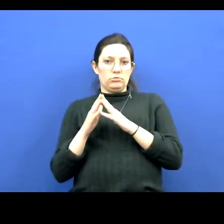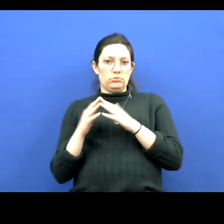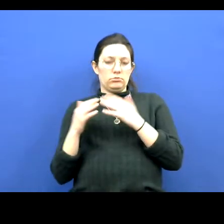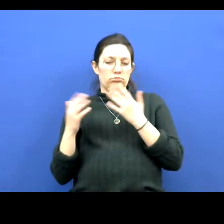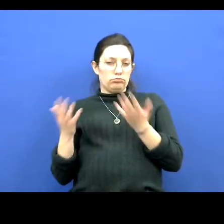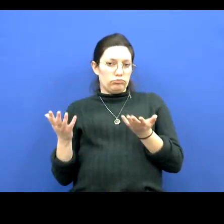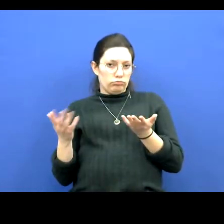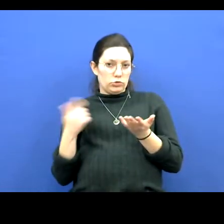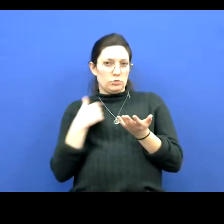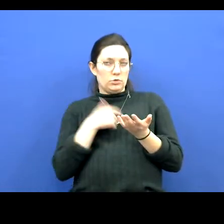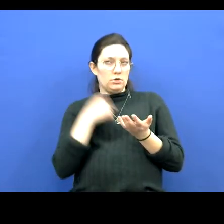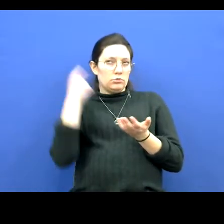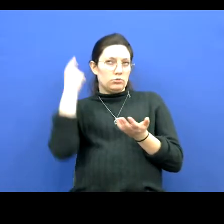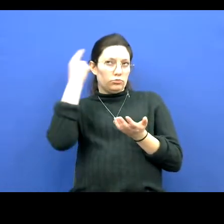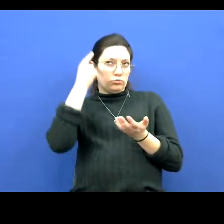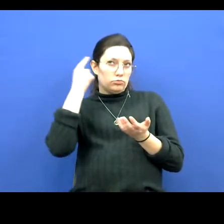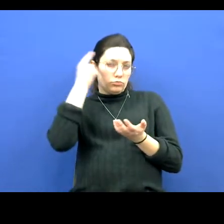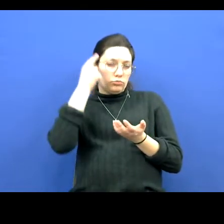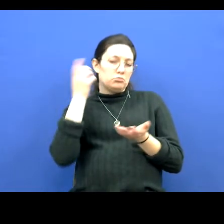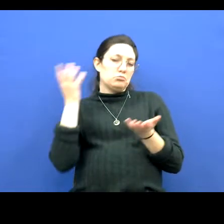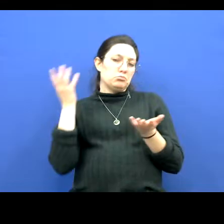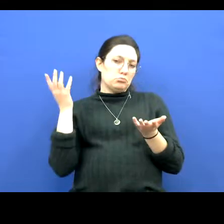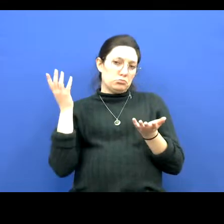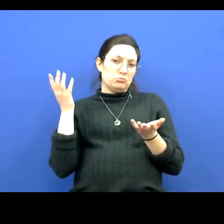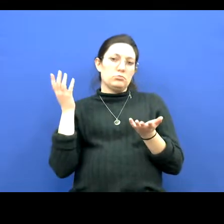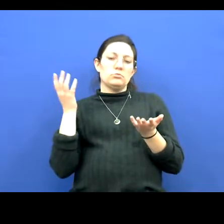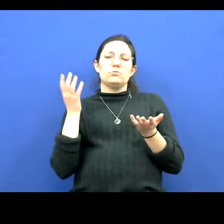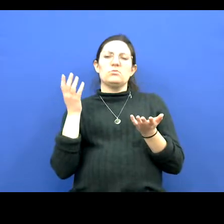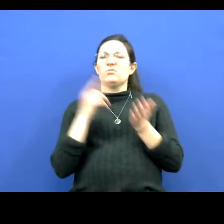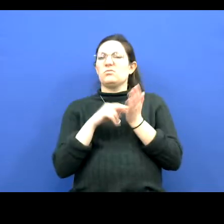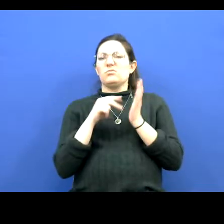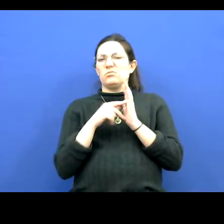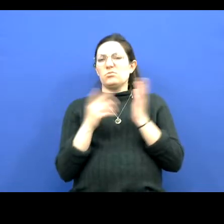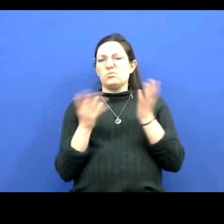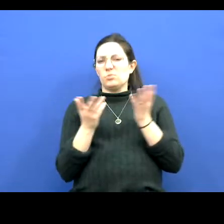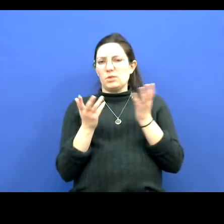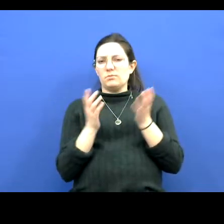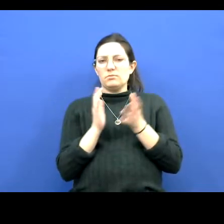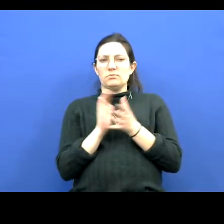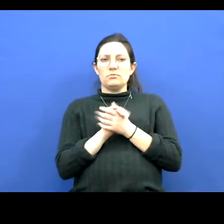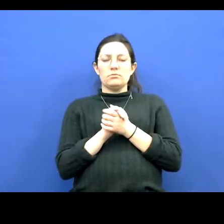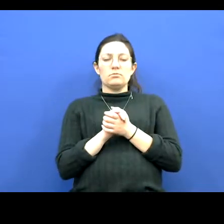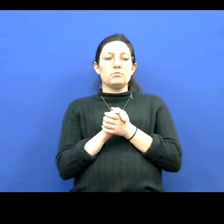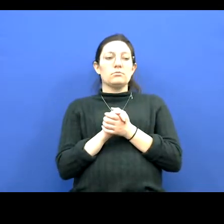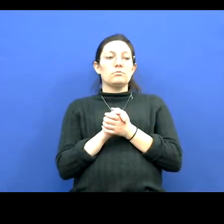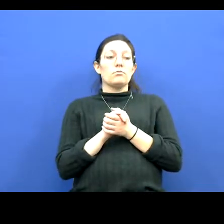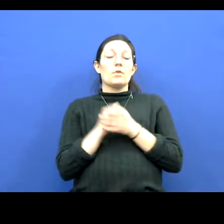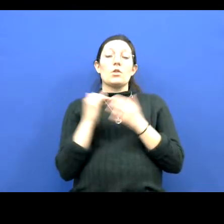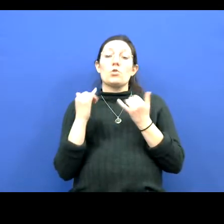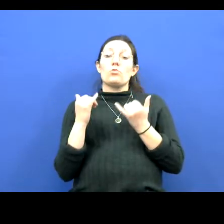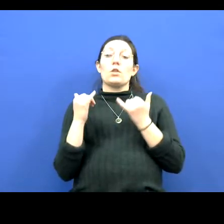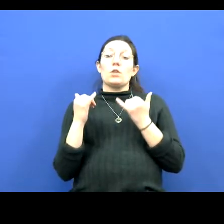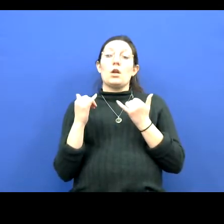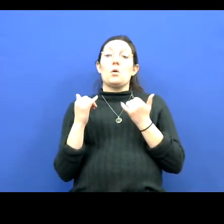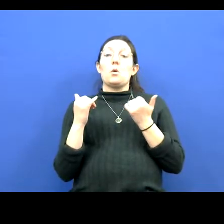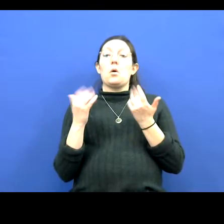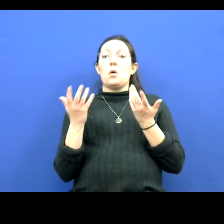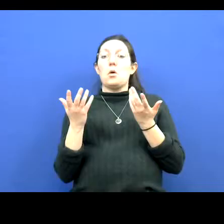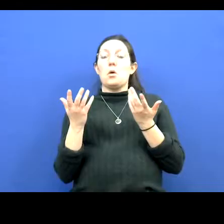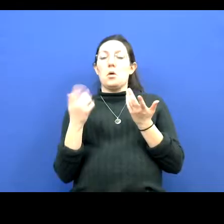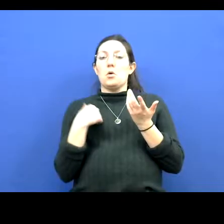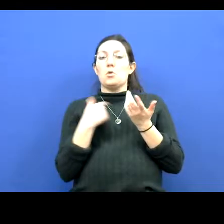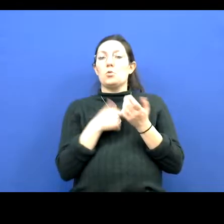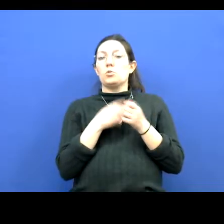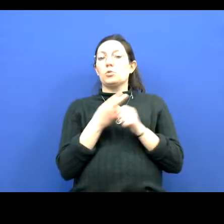And to give people a feel for what that means is right now what happens with what's called an